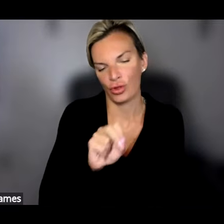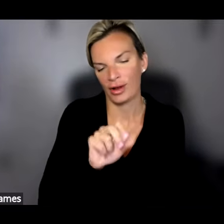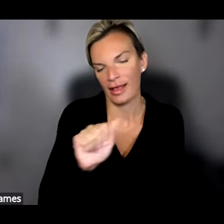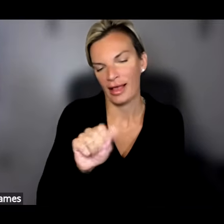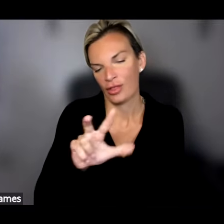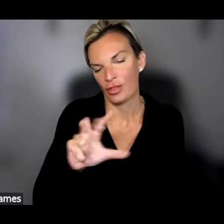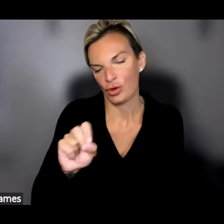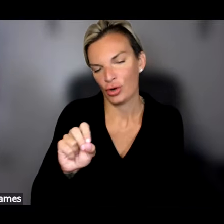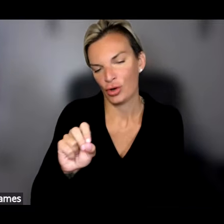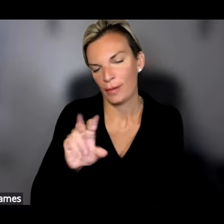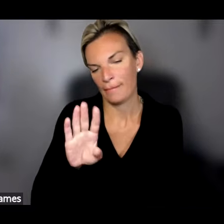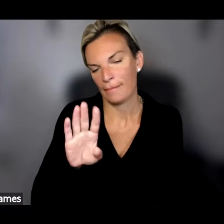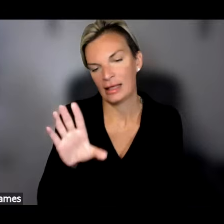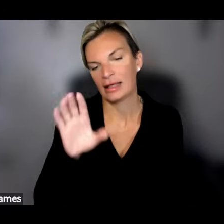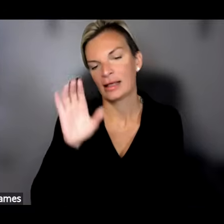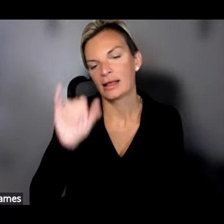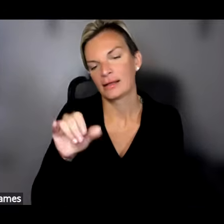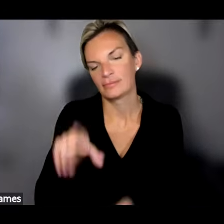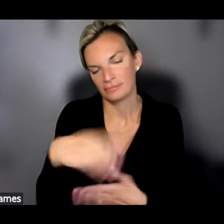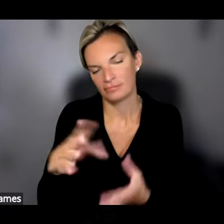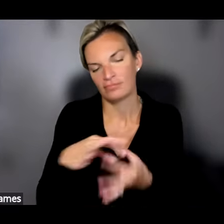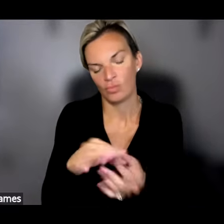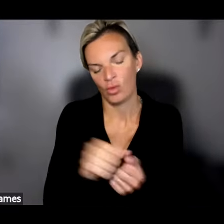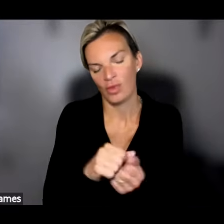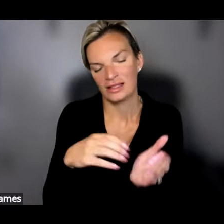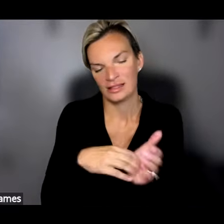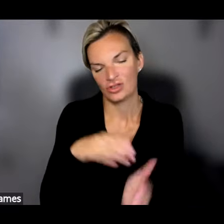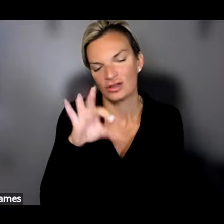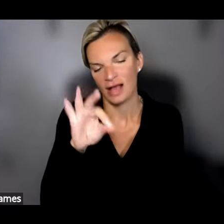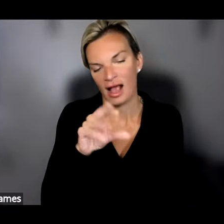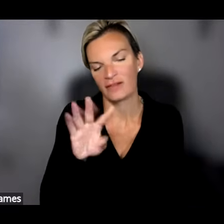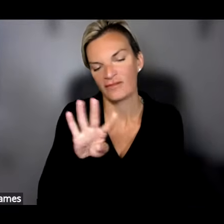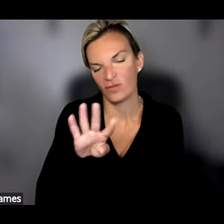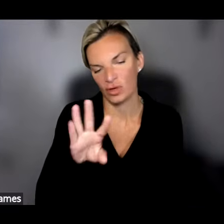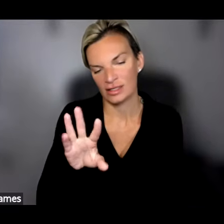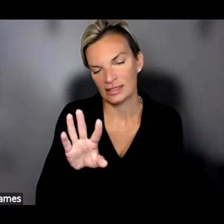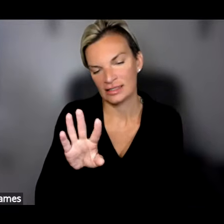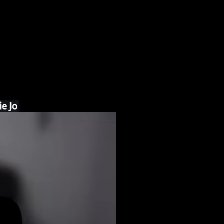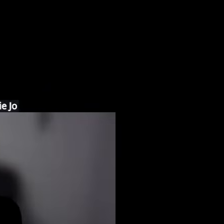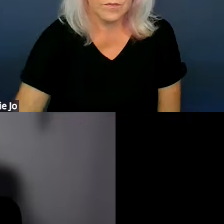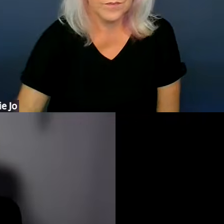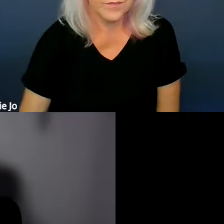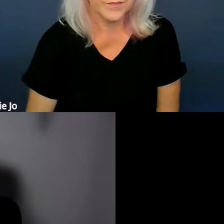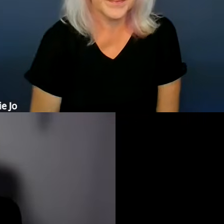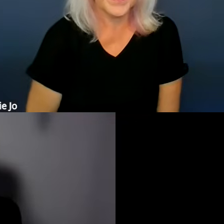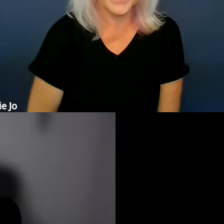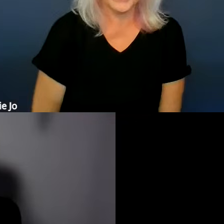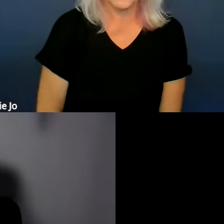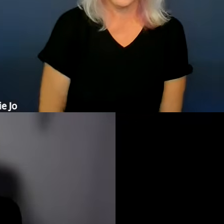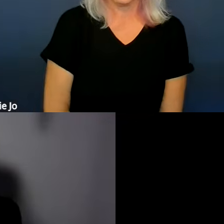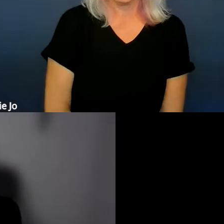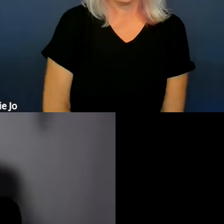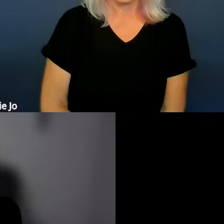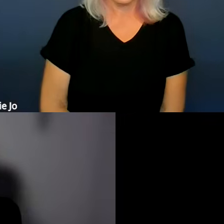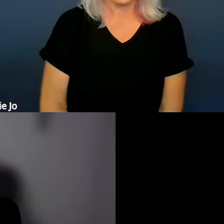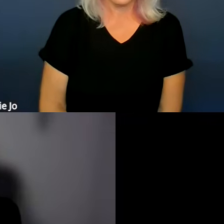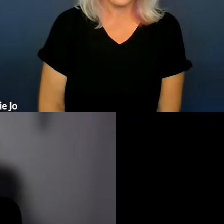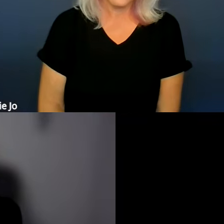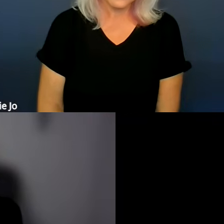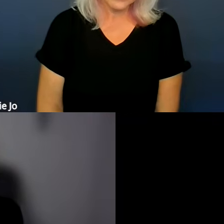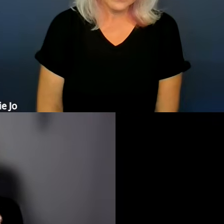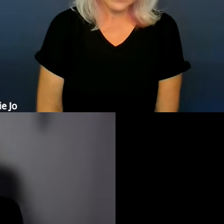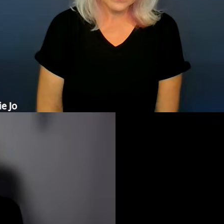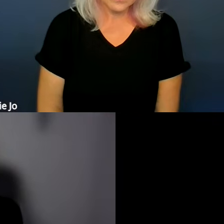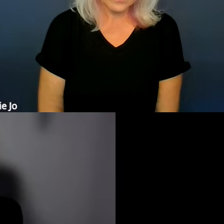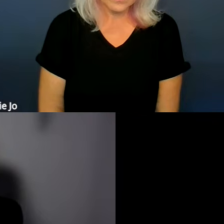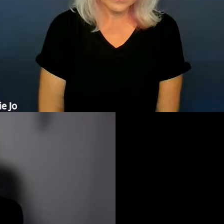section 9 and before the remaining amended sections 44, 47, 51. Presenting the communications bullet point therefore places the